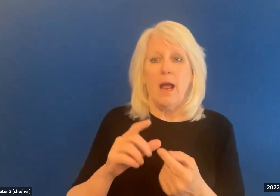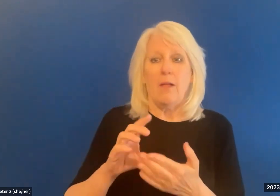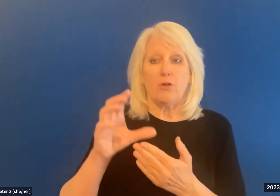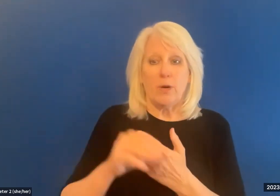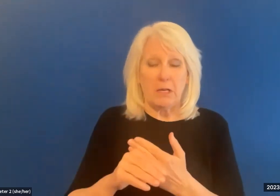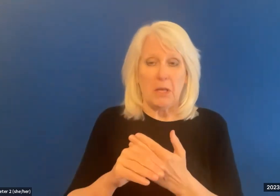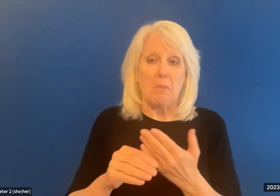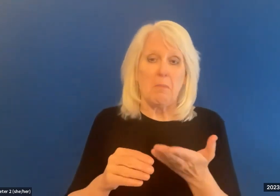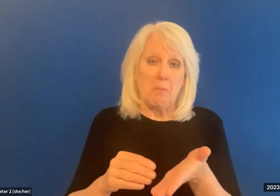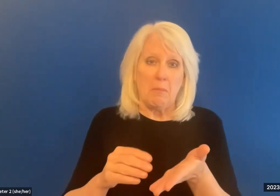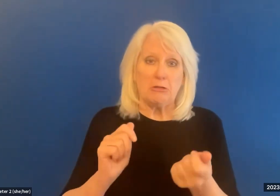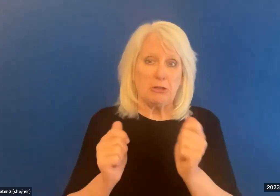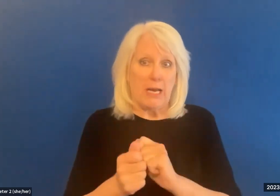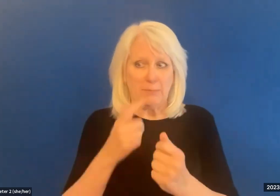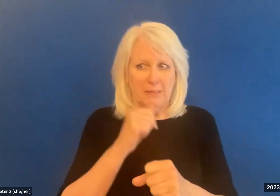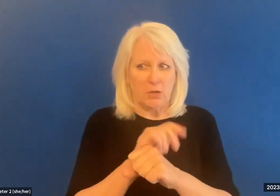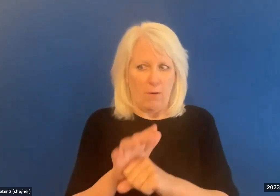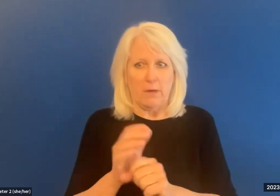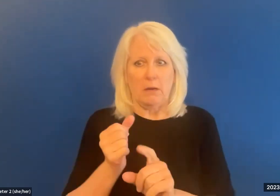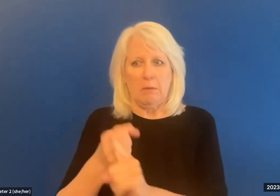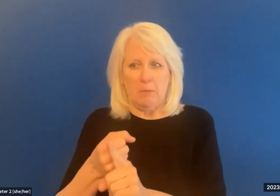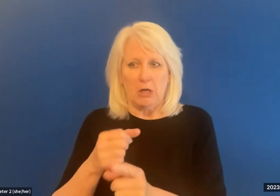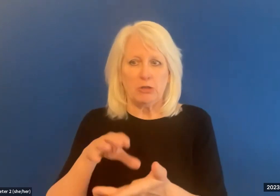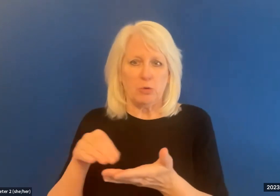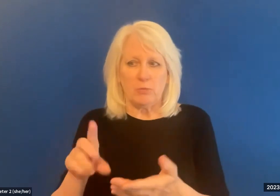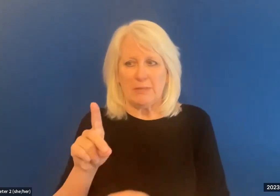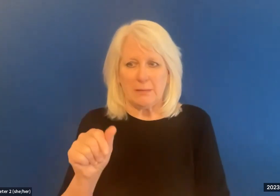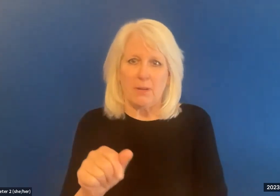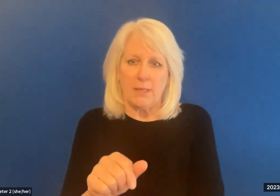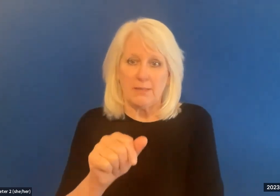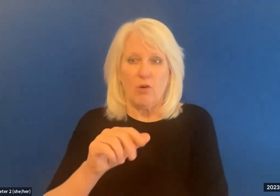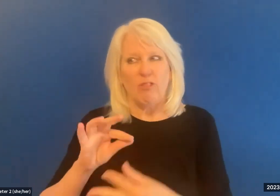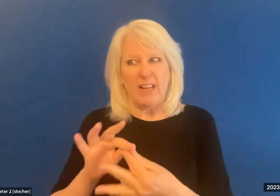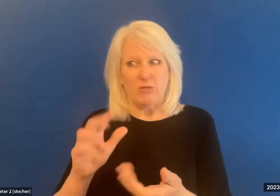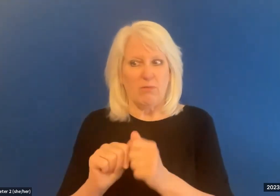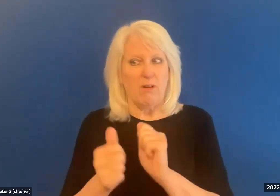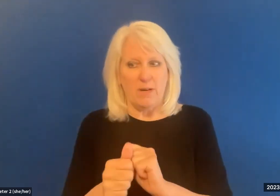potential consequences for students with disabilities, including their accommodation needs.